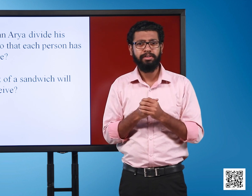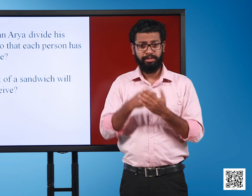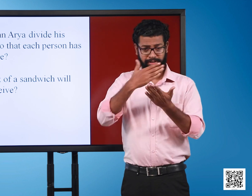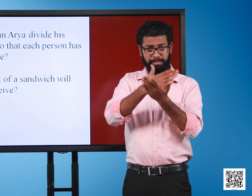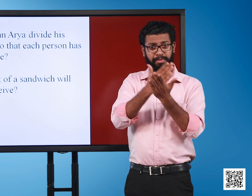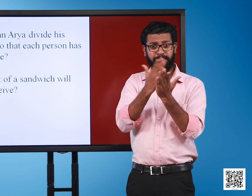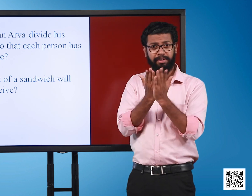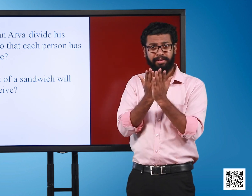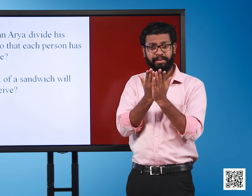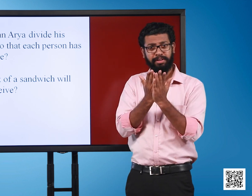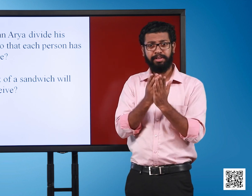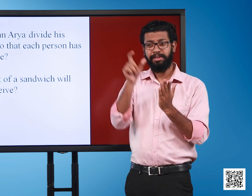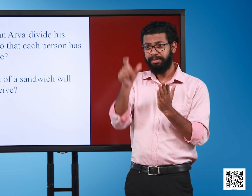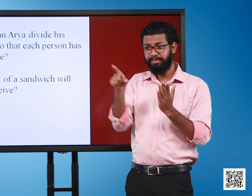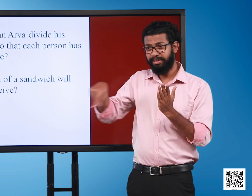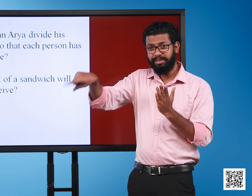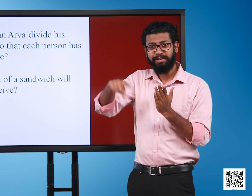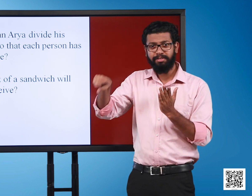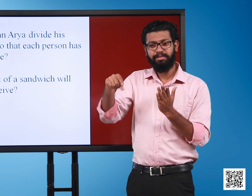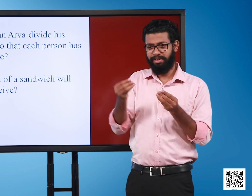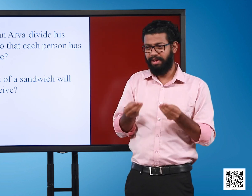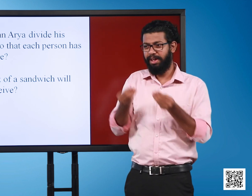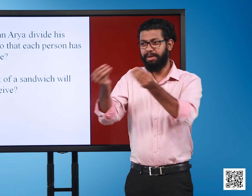What part of a sandwich will each boy receive?